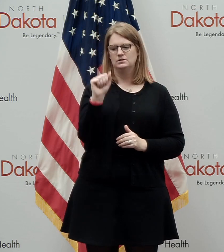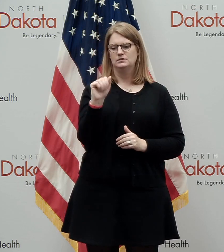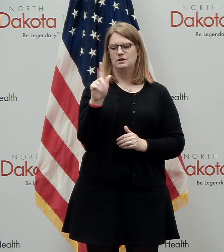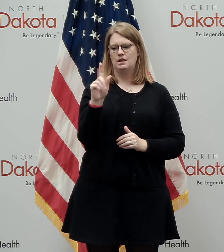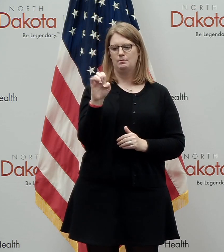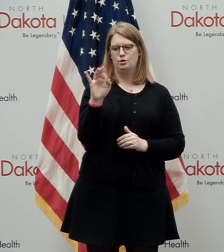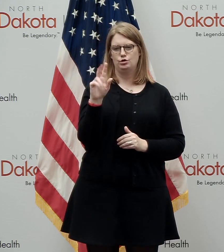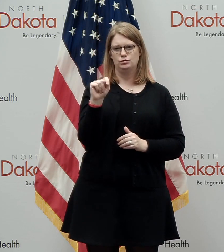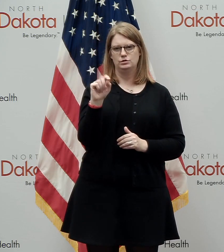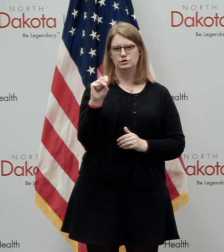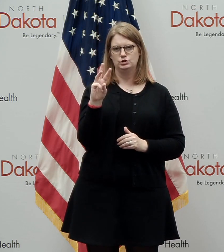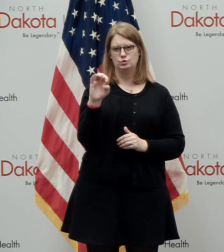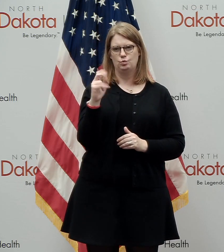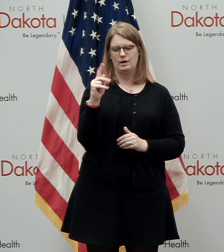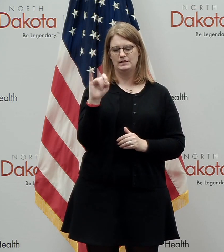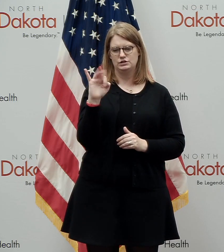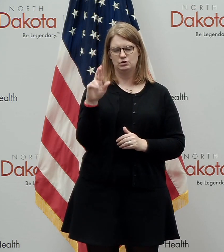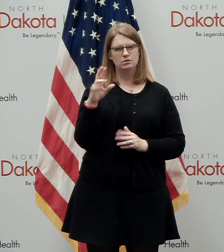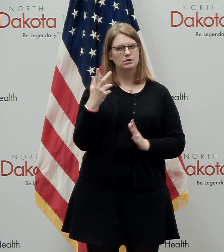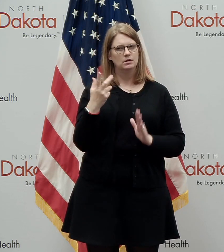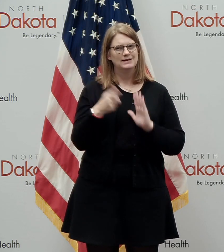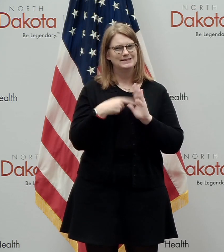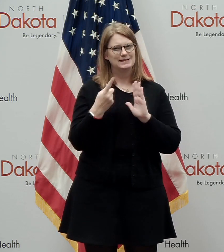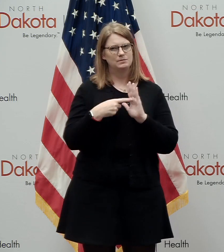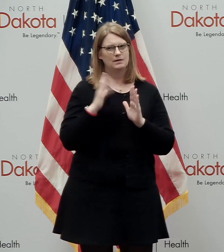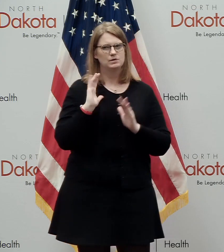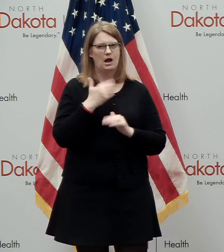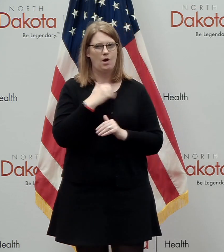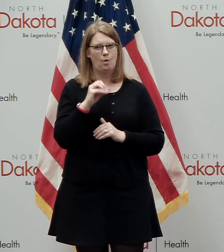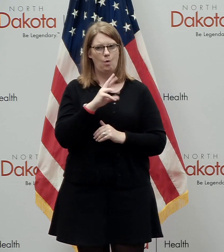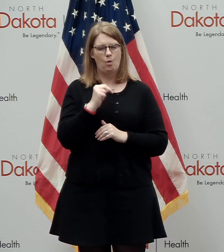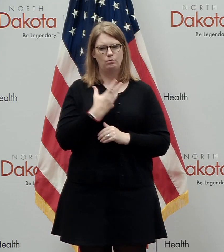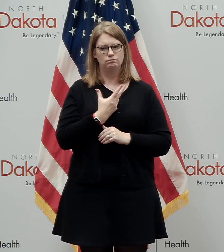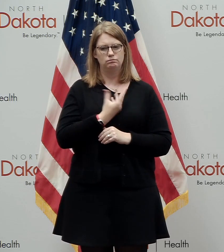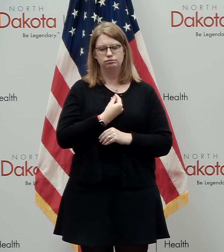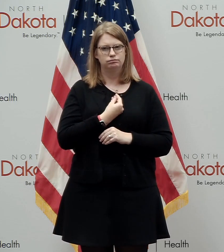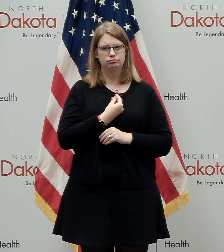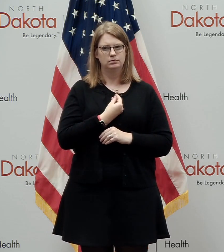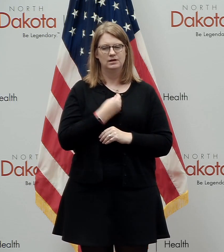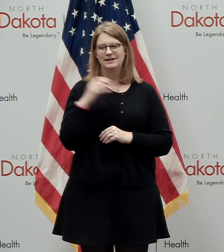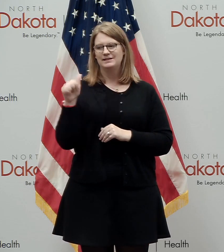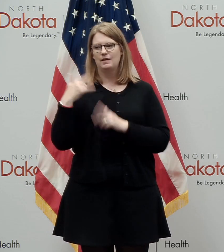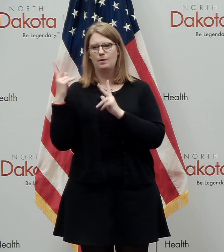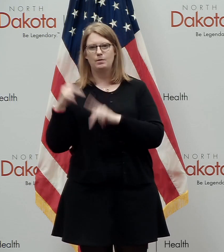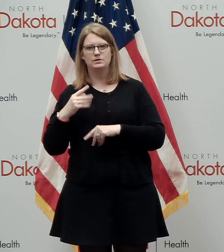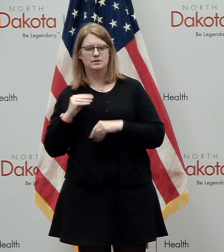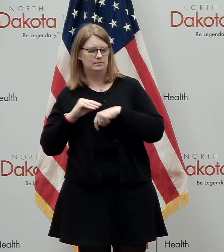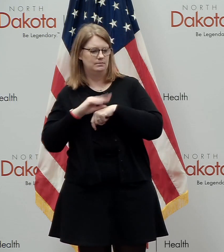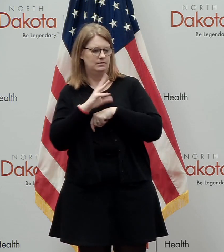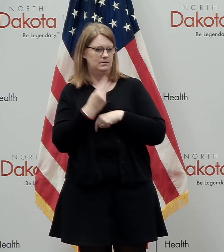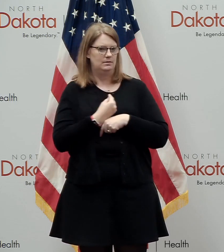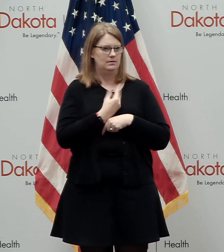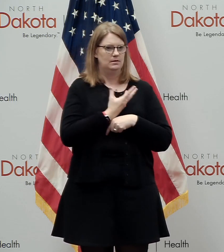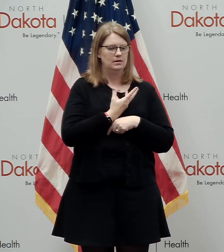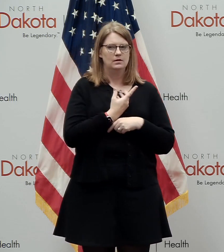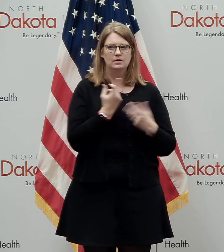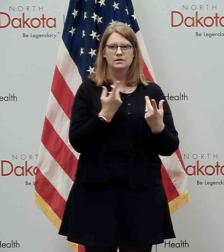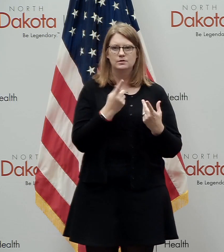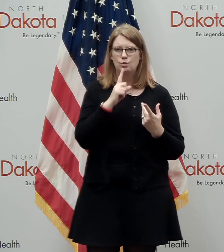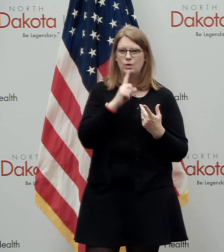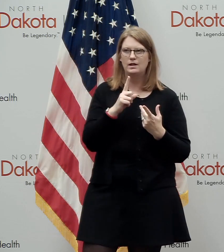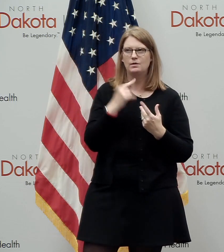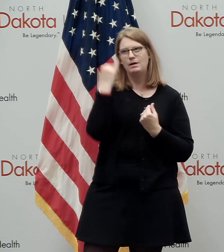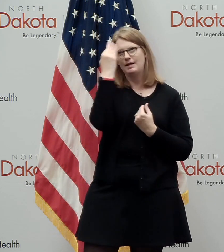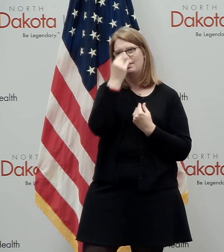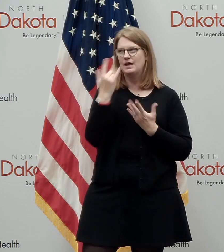Schweitzer said, "At times, our own light goes out and is rekindled by a spark from another person. Each of us has cause to think with deep